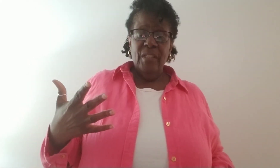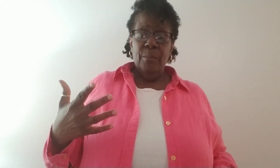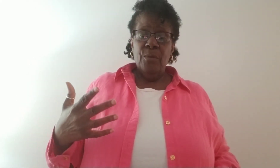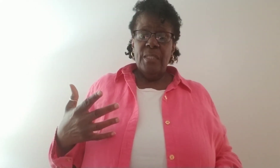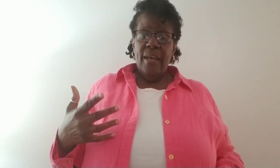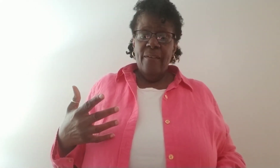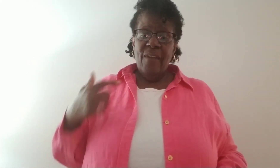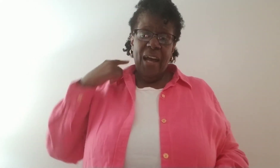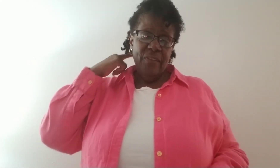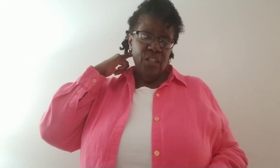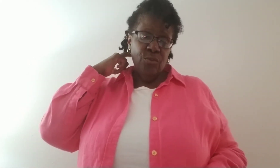numbers.